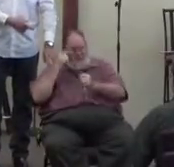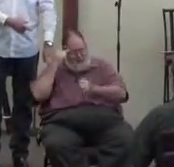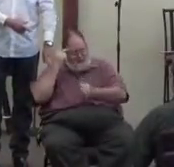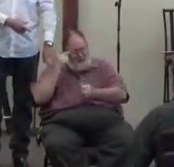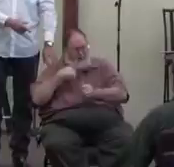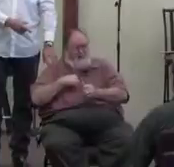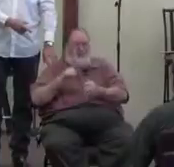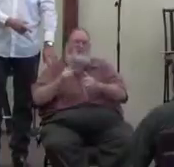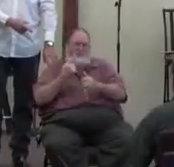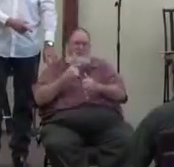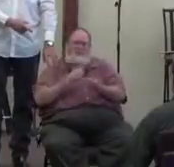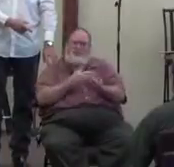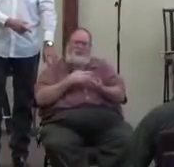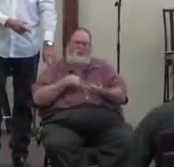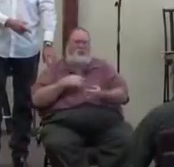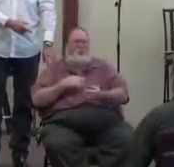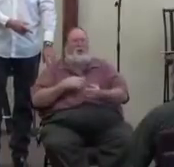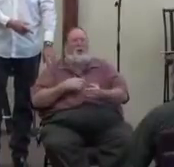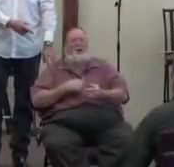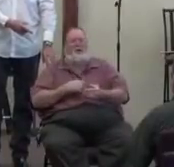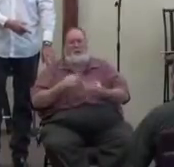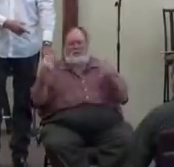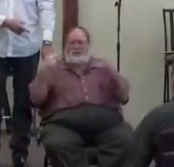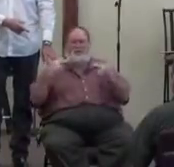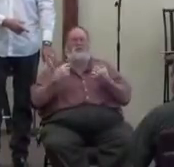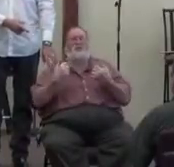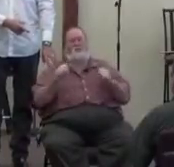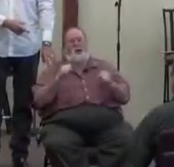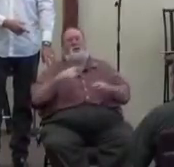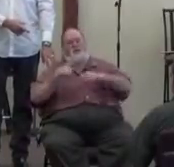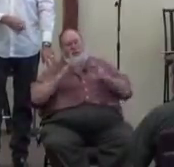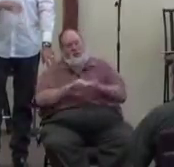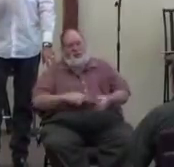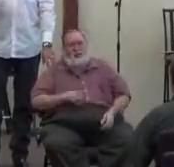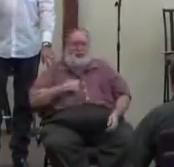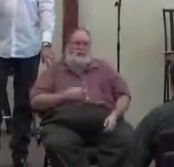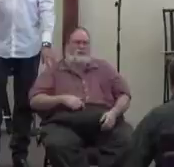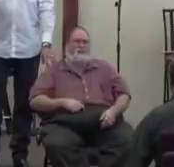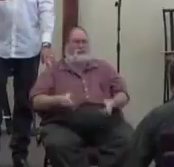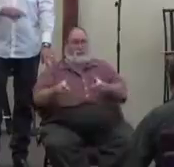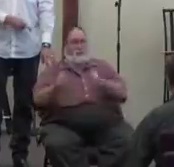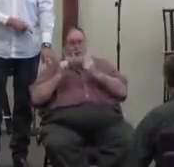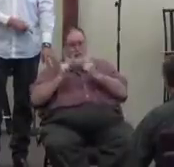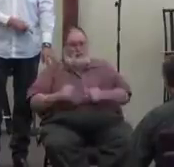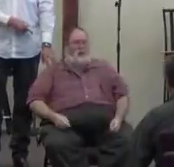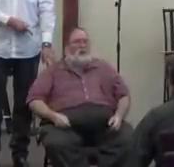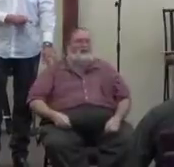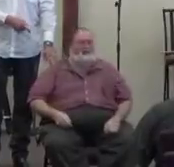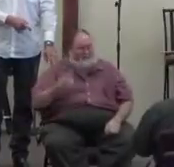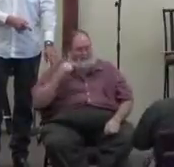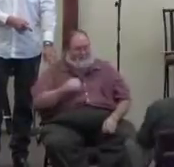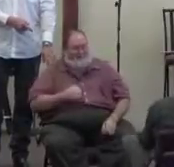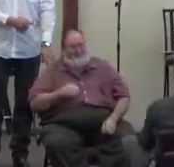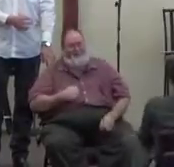that first song, did you guys watch him try to sign that? That was just a hair bit too fast for this guy.